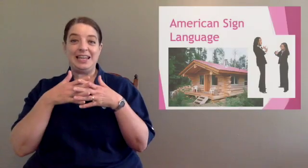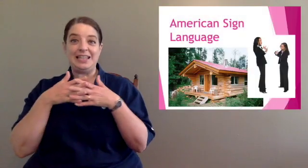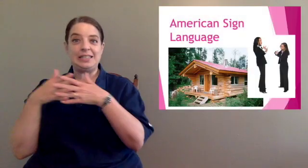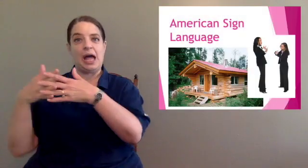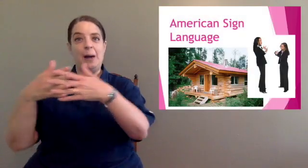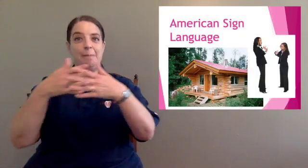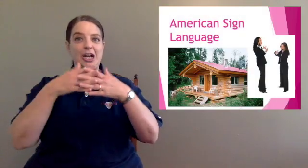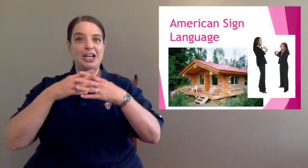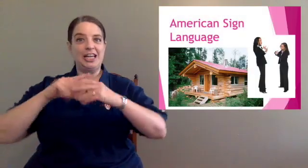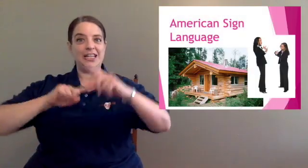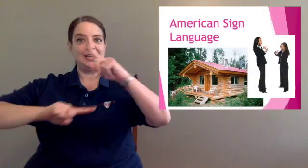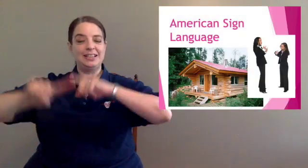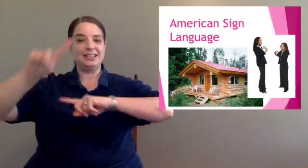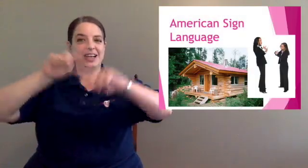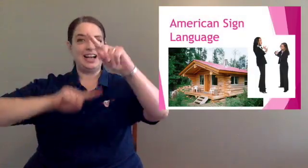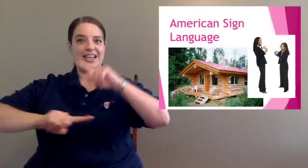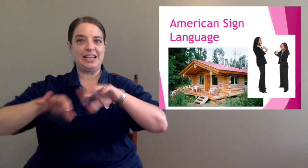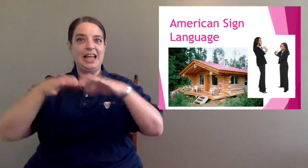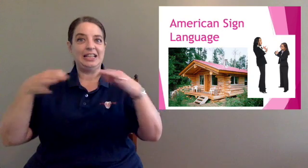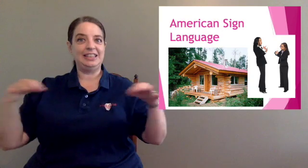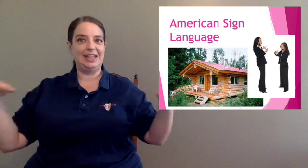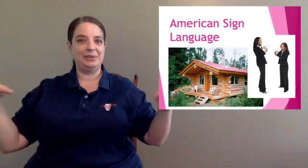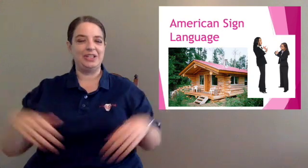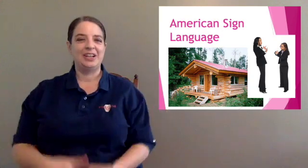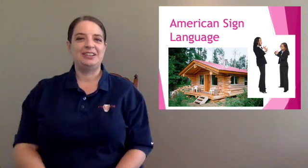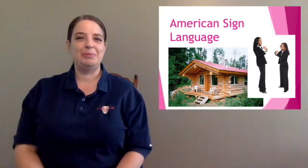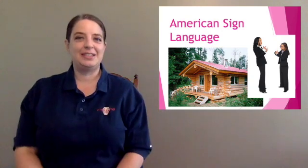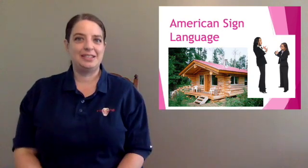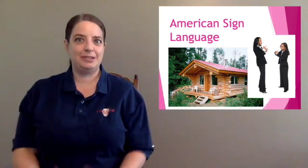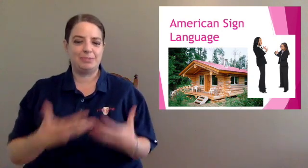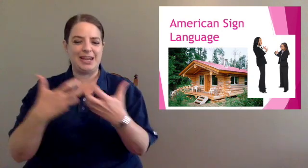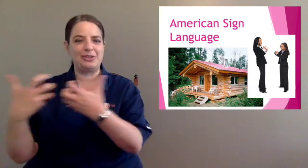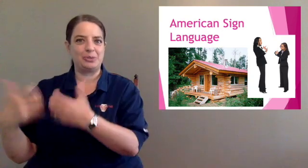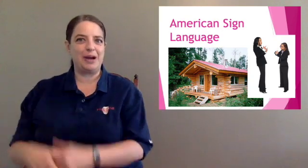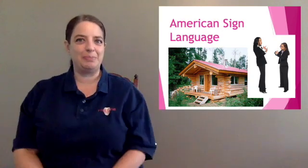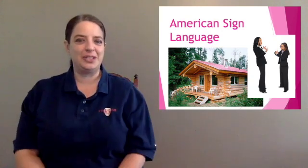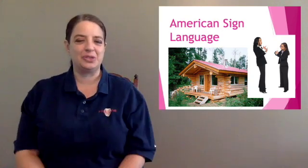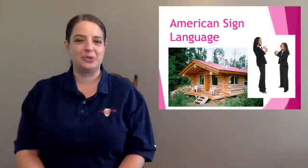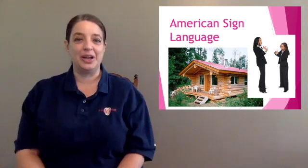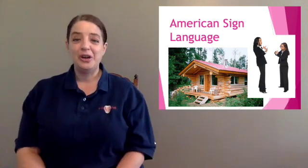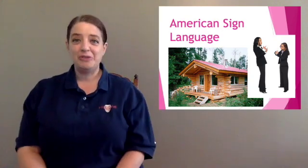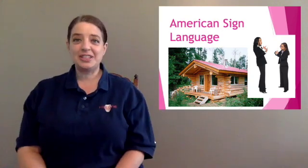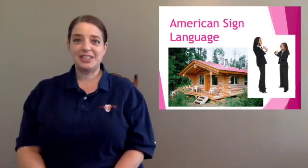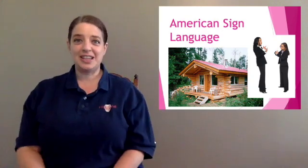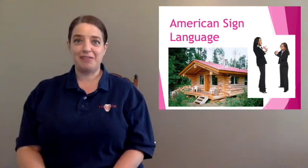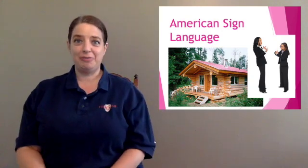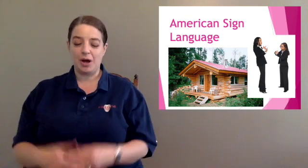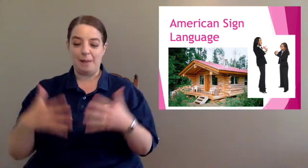is American Sign Language. Let me take those apart into pieces for you. First, the sign for